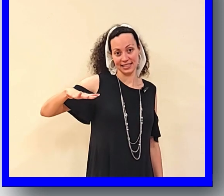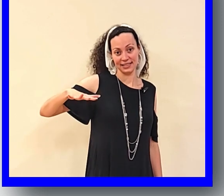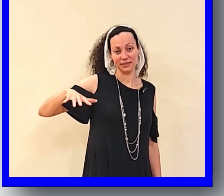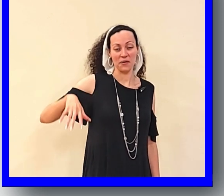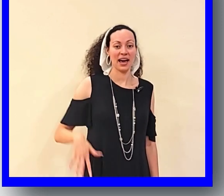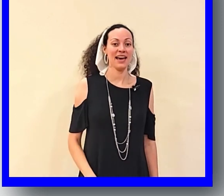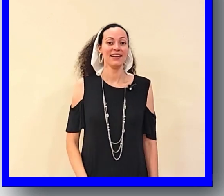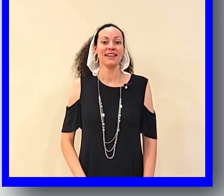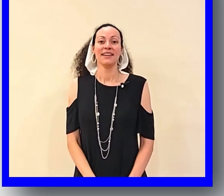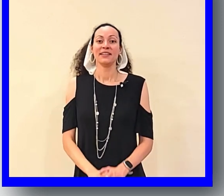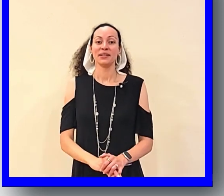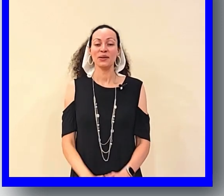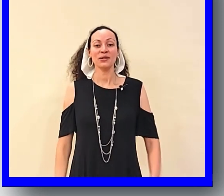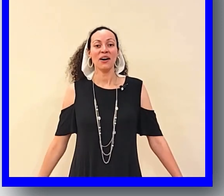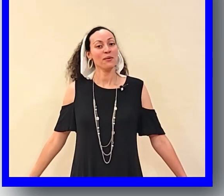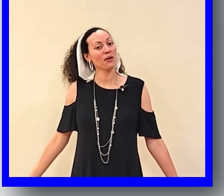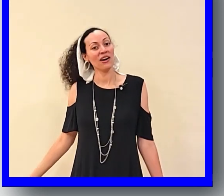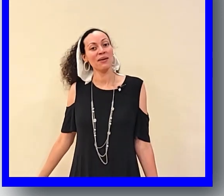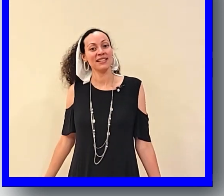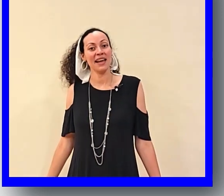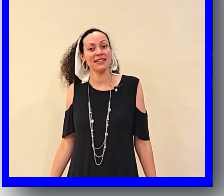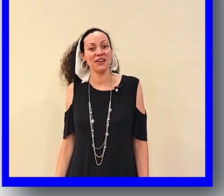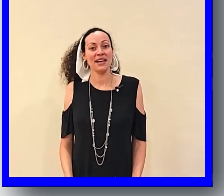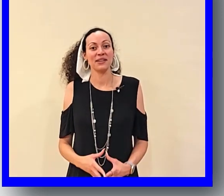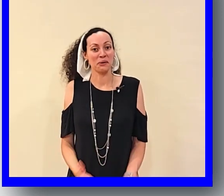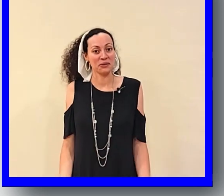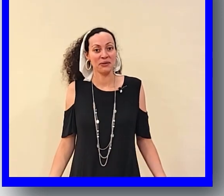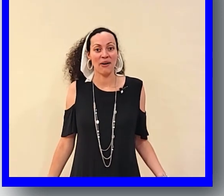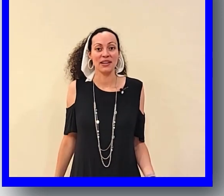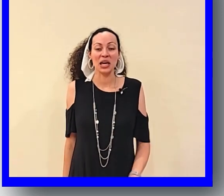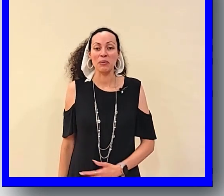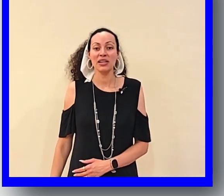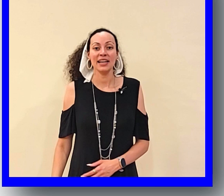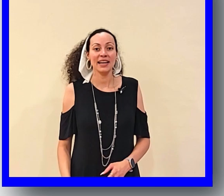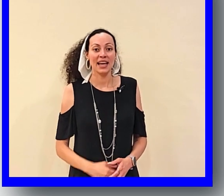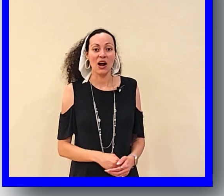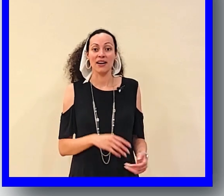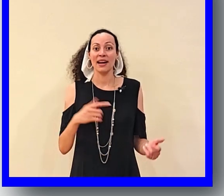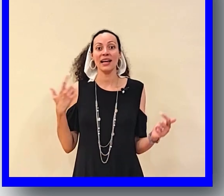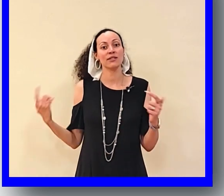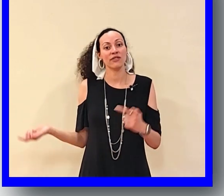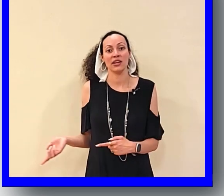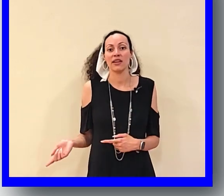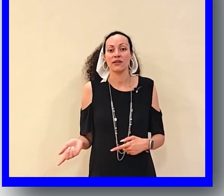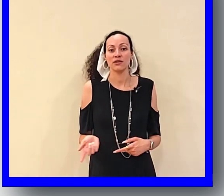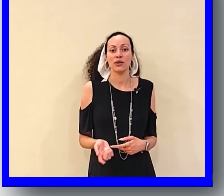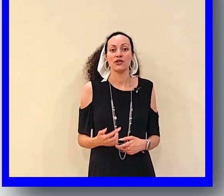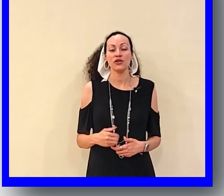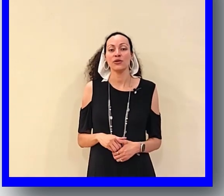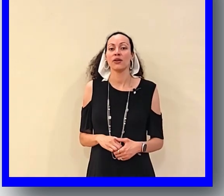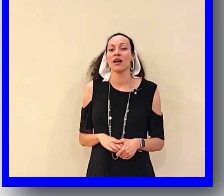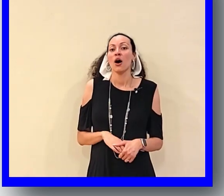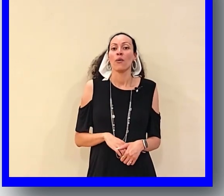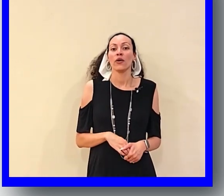site. Okay? So those are all the programming sites you guys go to out in the community. And our next video that I'll do